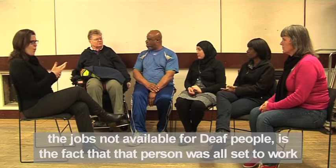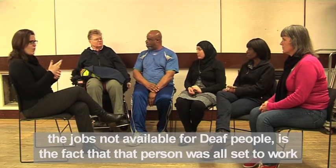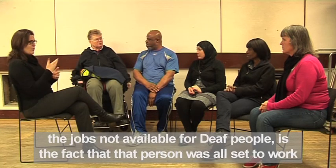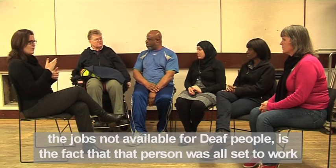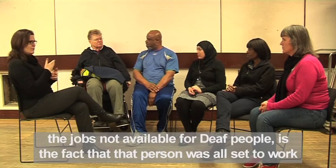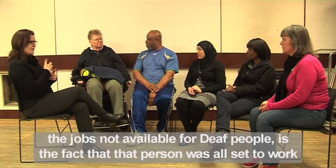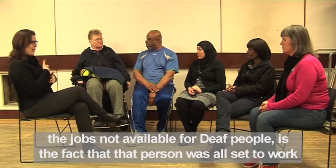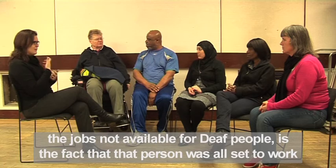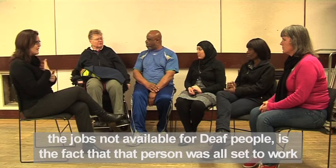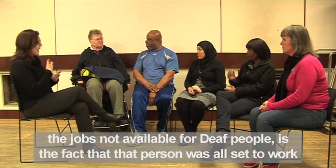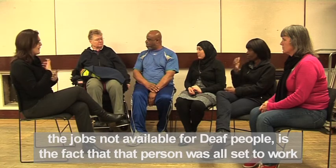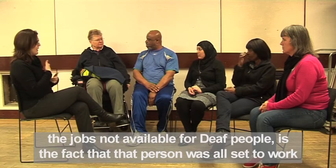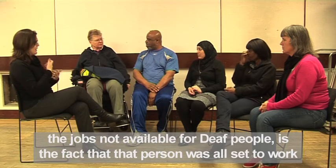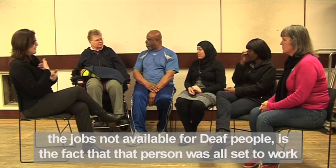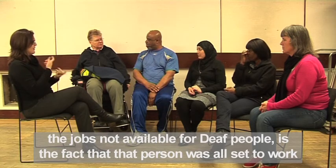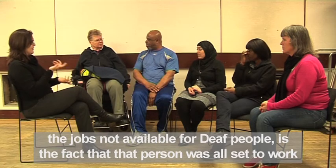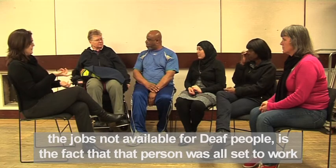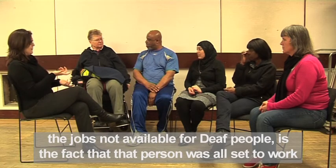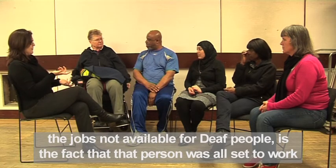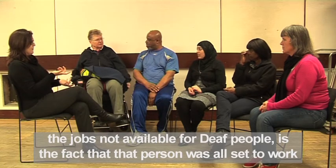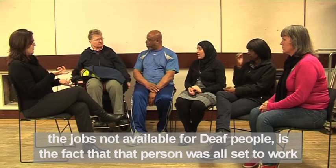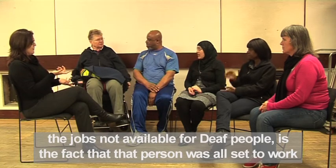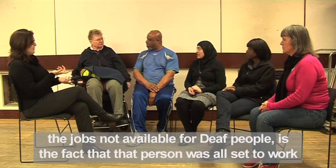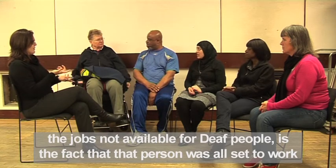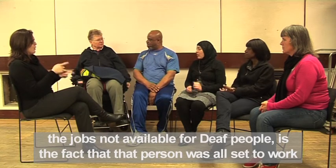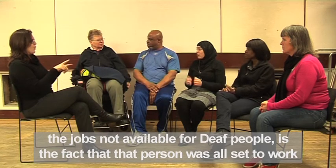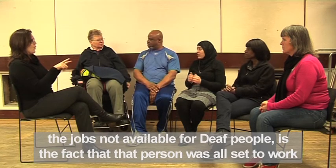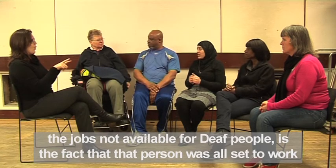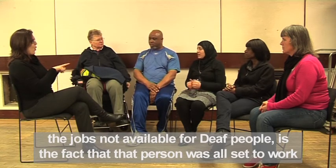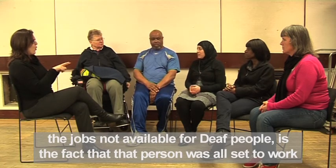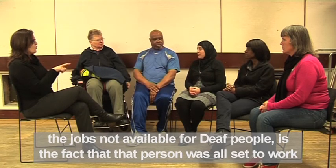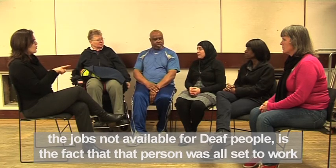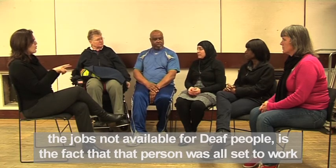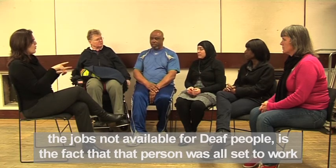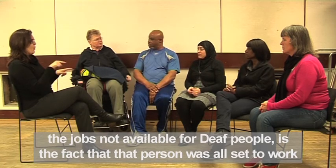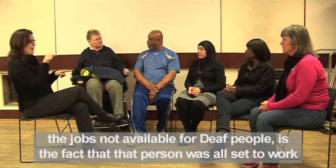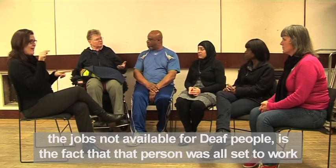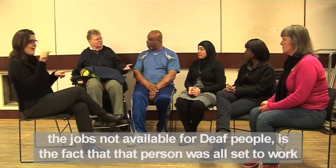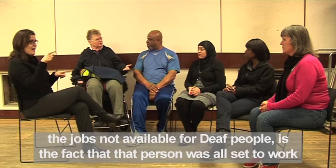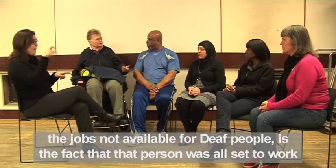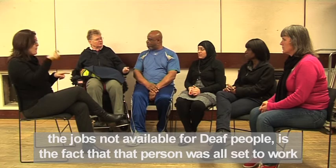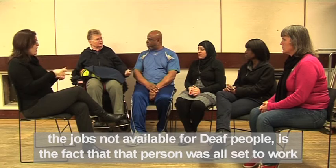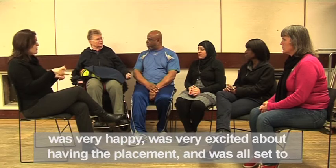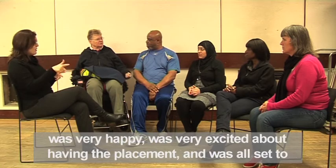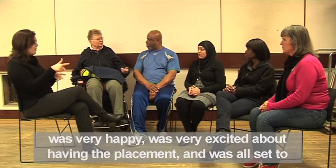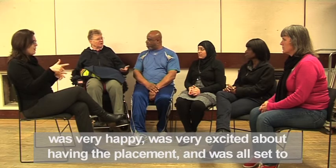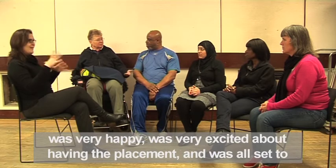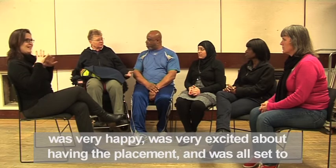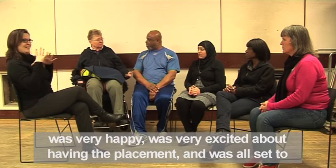the job's not available for deaf people is the fact that that person was all set to work, was very happy, was